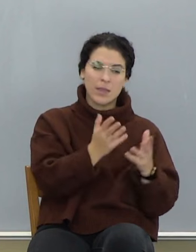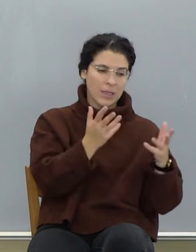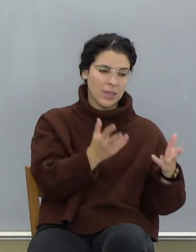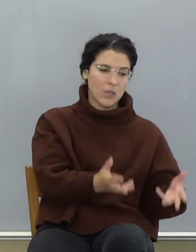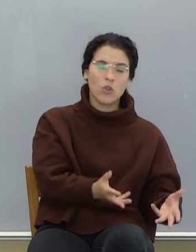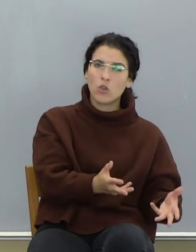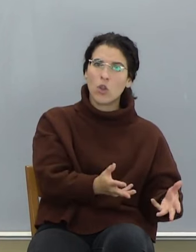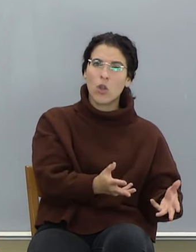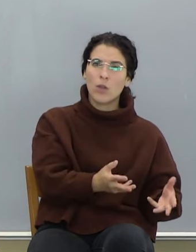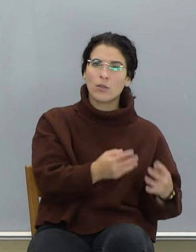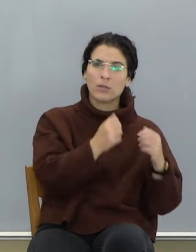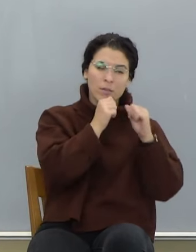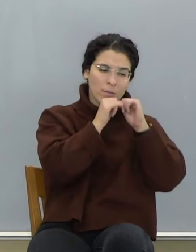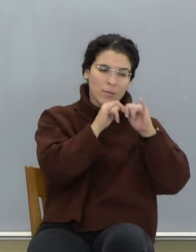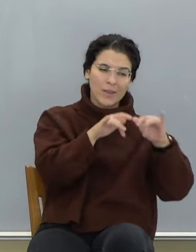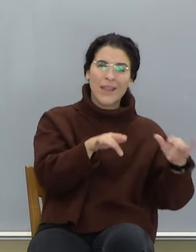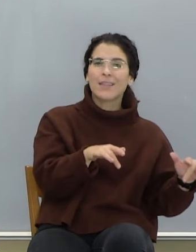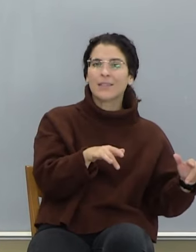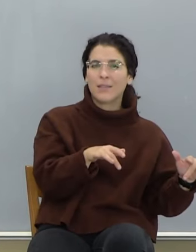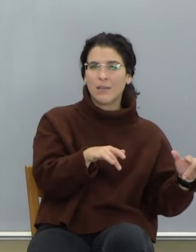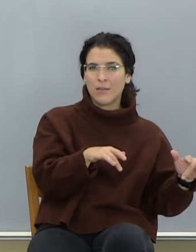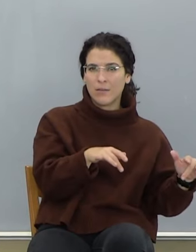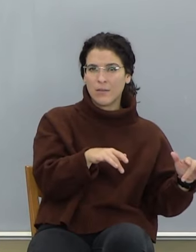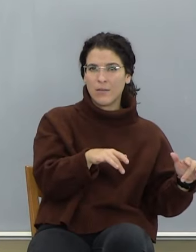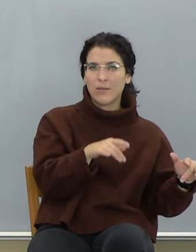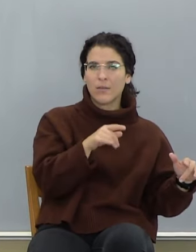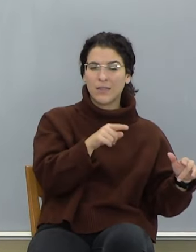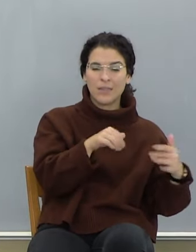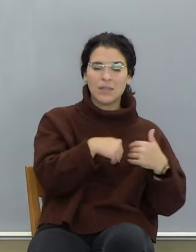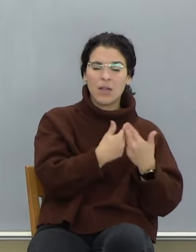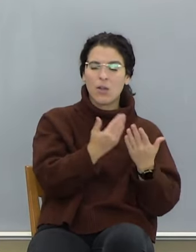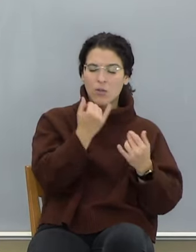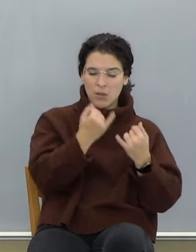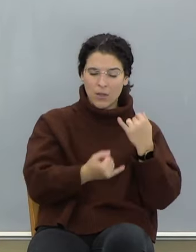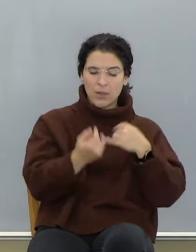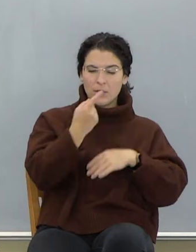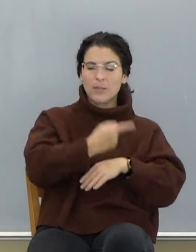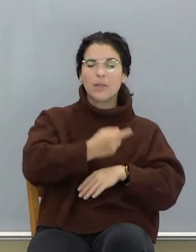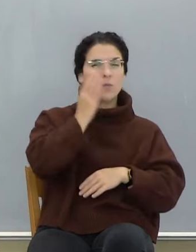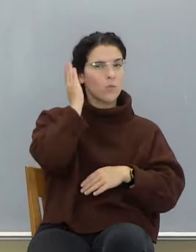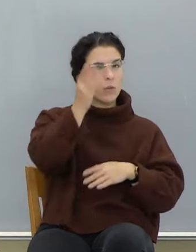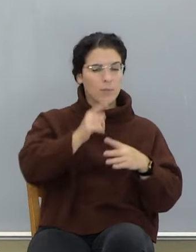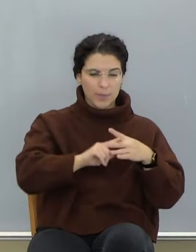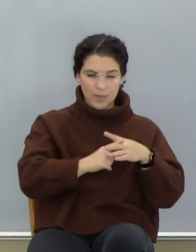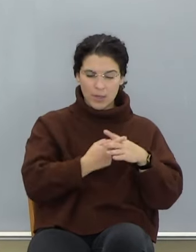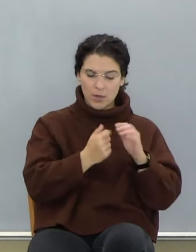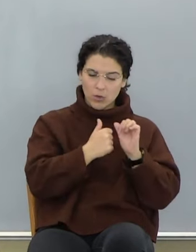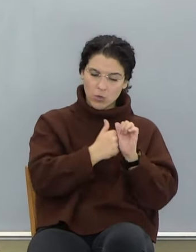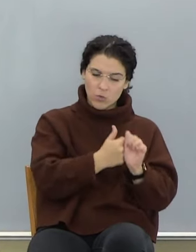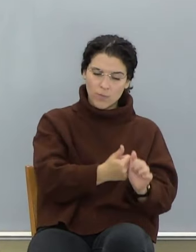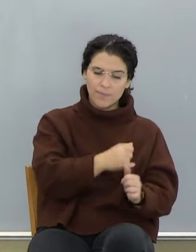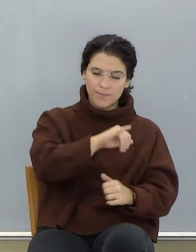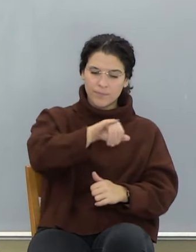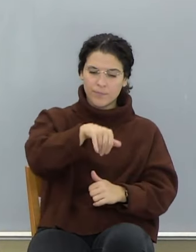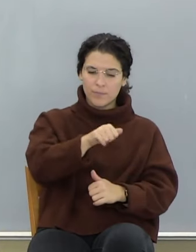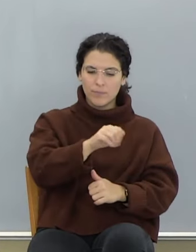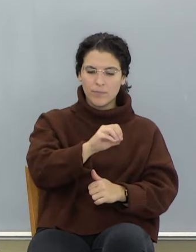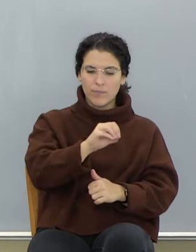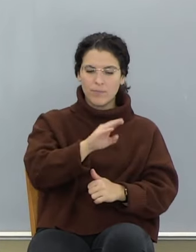lost the blessing. So this is how the last days are going to begin, according to Jacob. The last